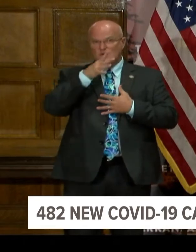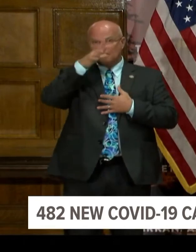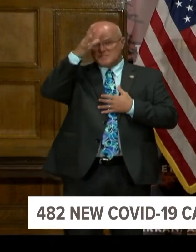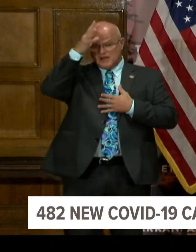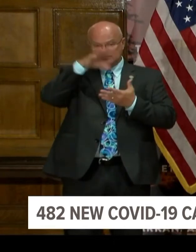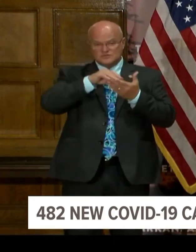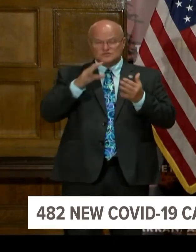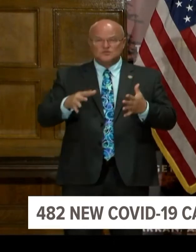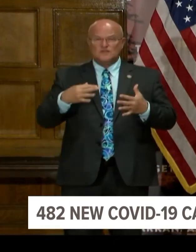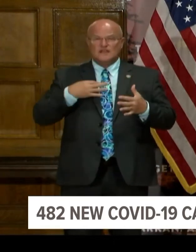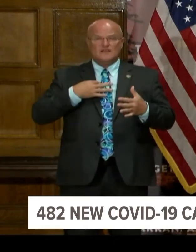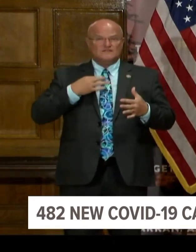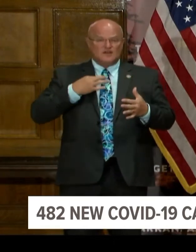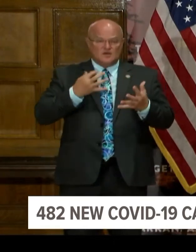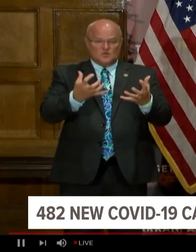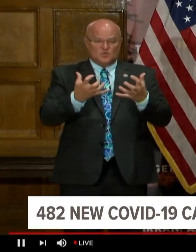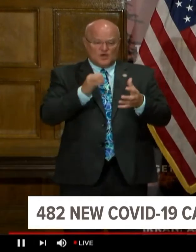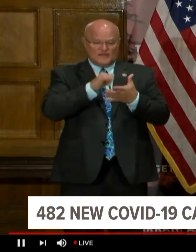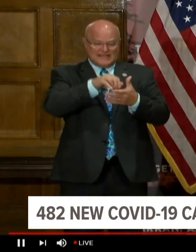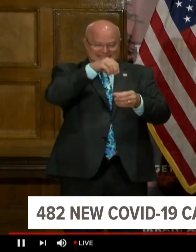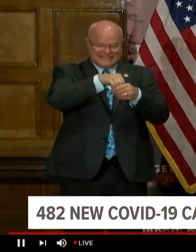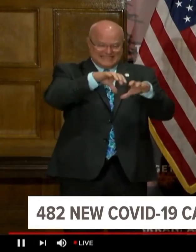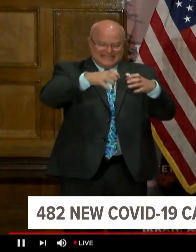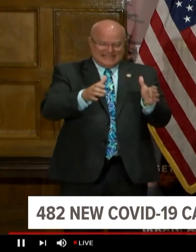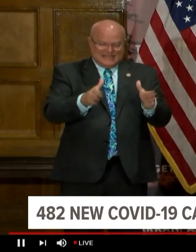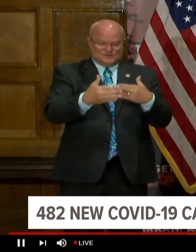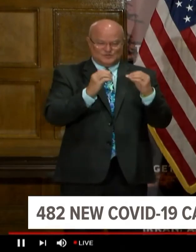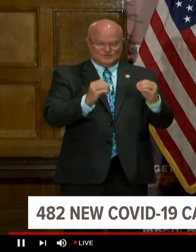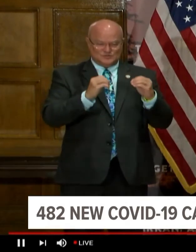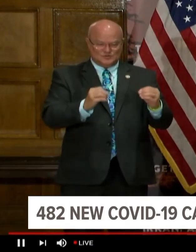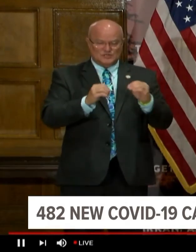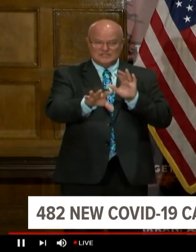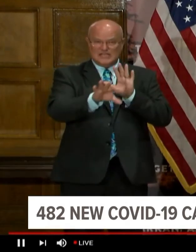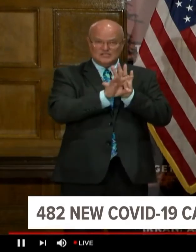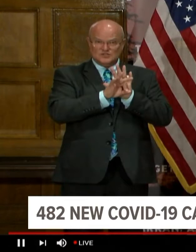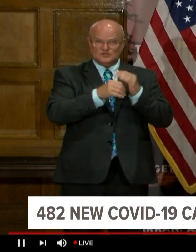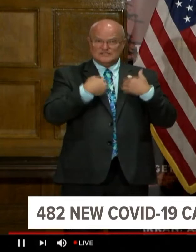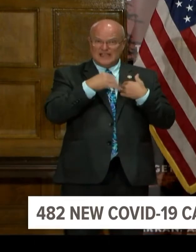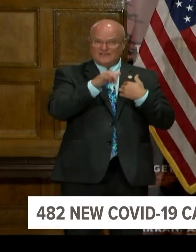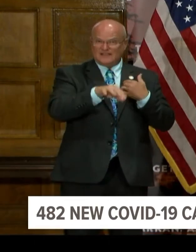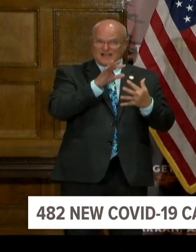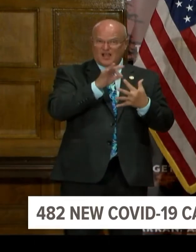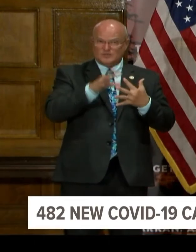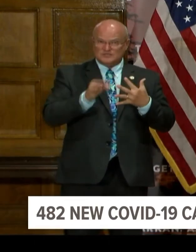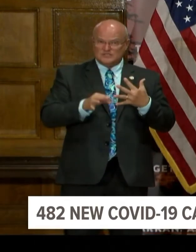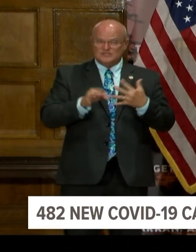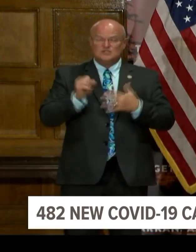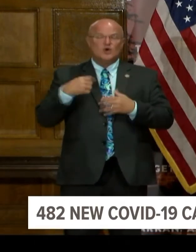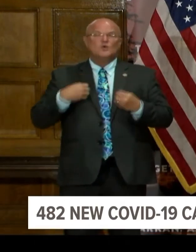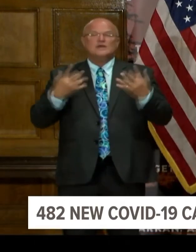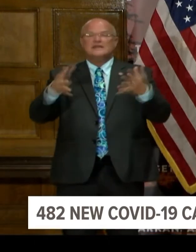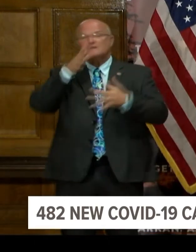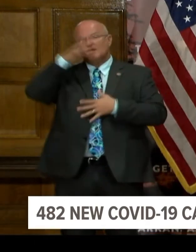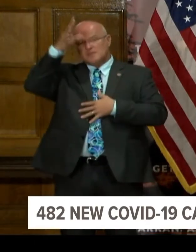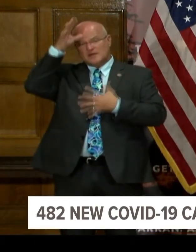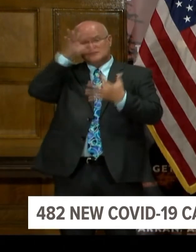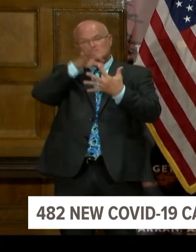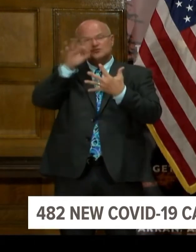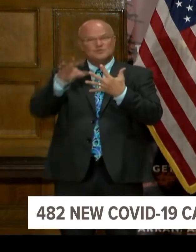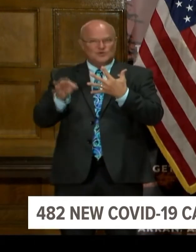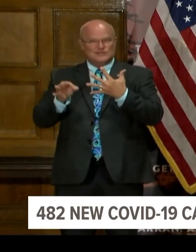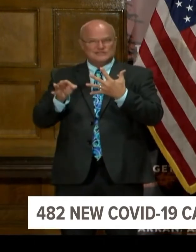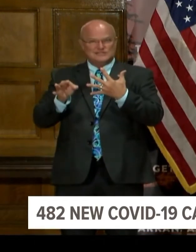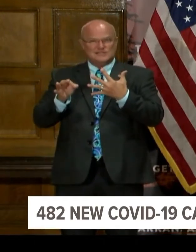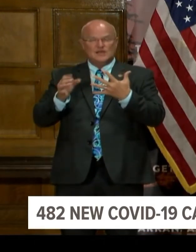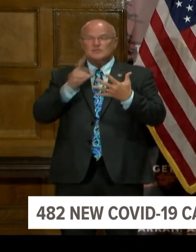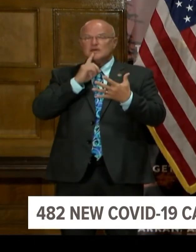and students that really need that in-classroom instruction and chose to have that option. So we're giving parents a choice,